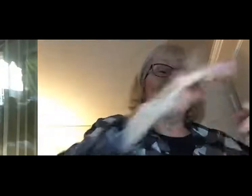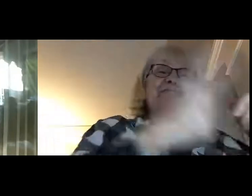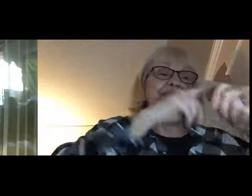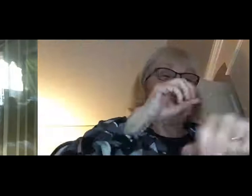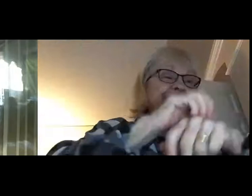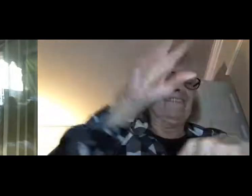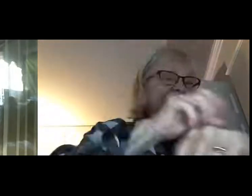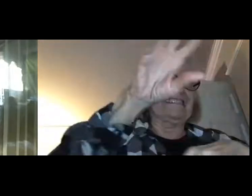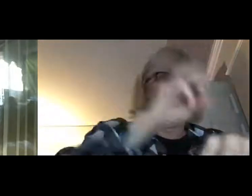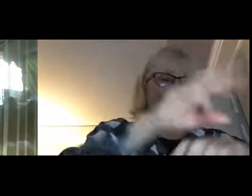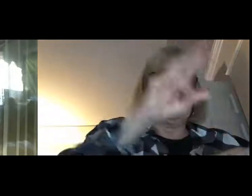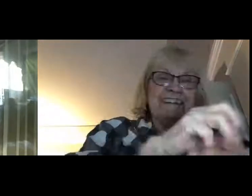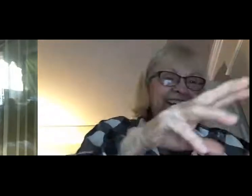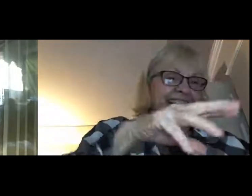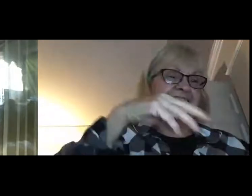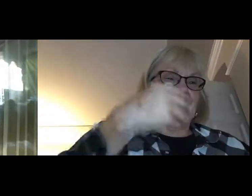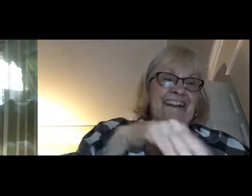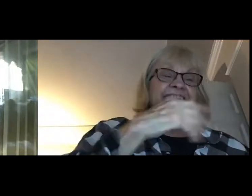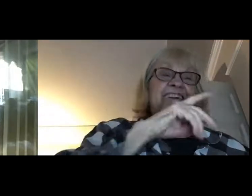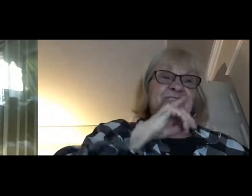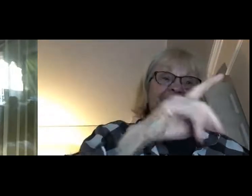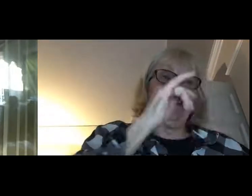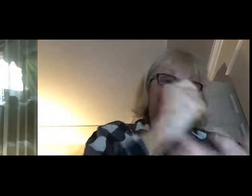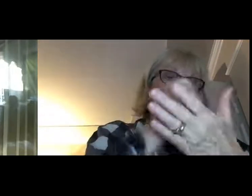Embarrassed. His advice